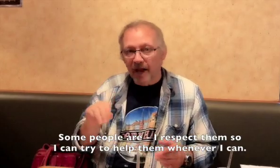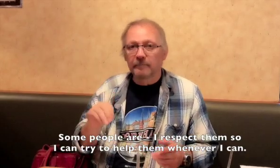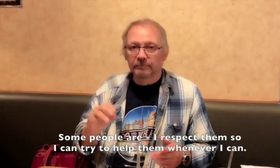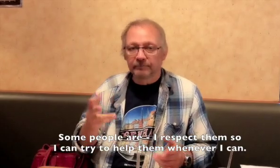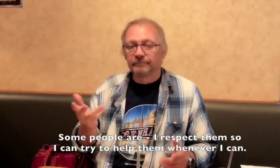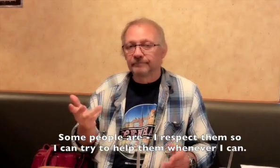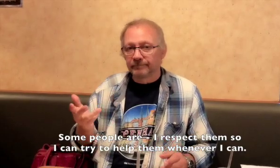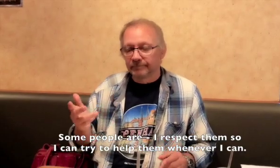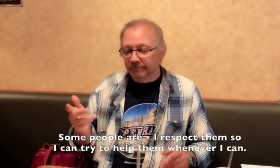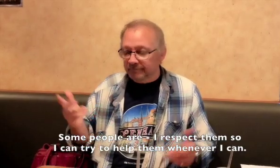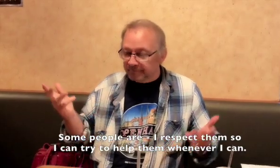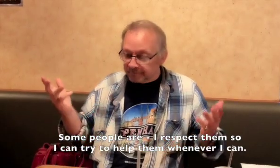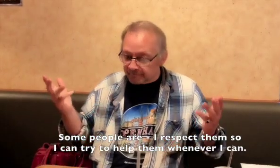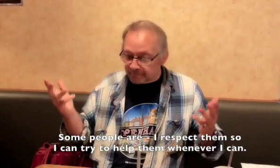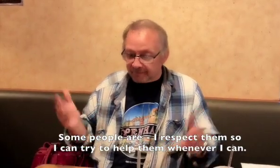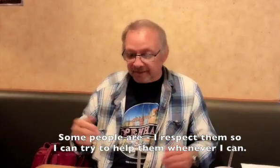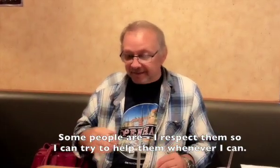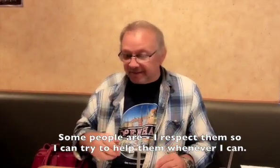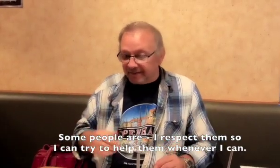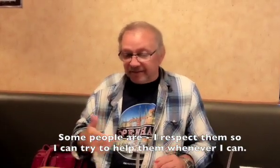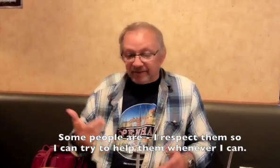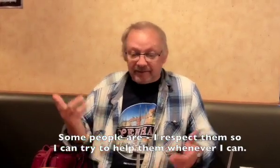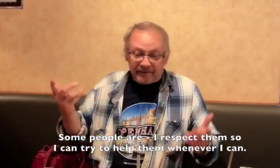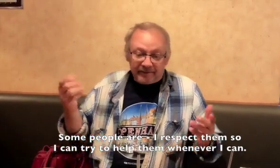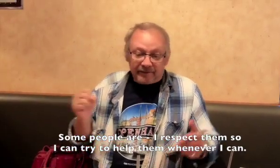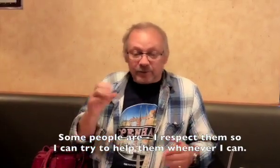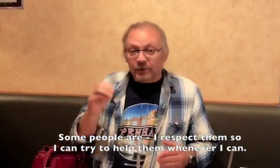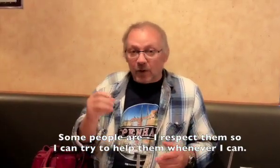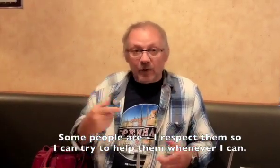I respect them and I can try to help them whenever I can.